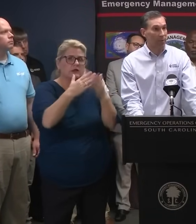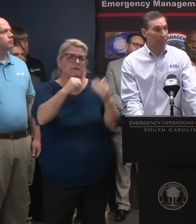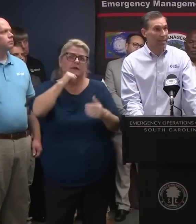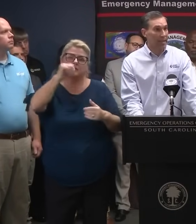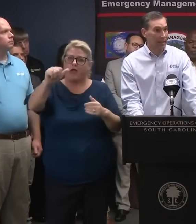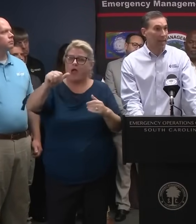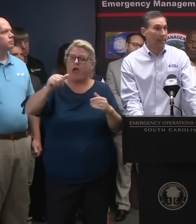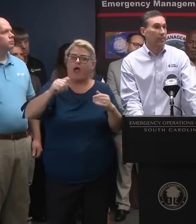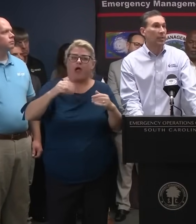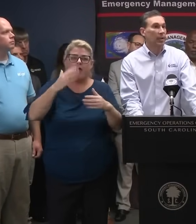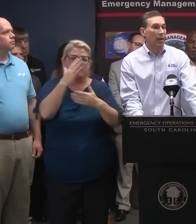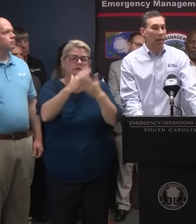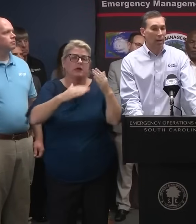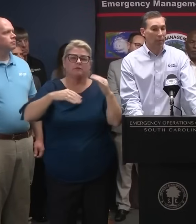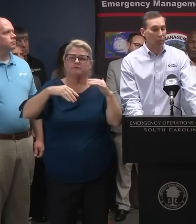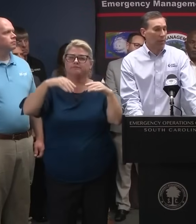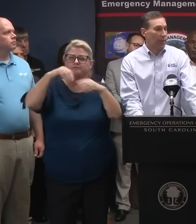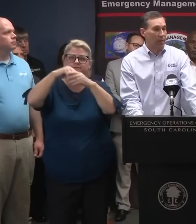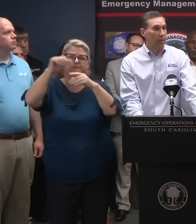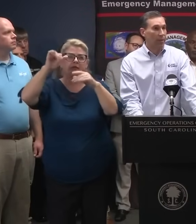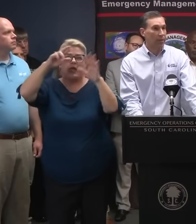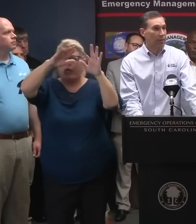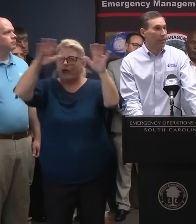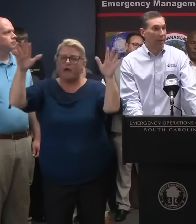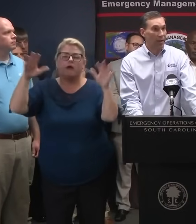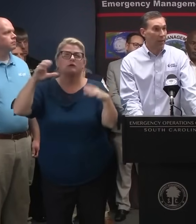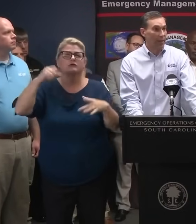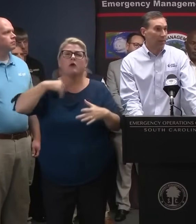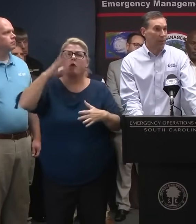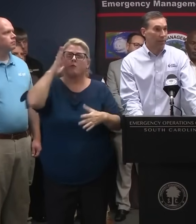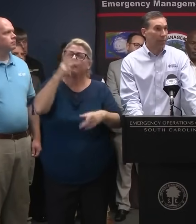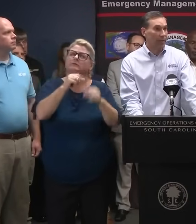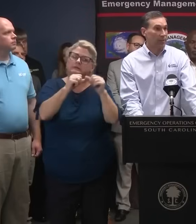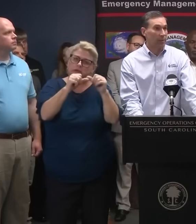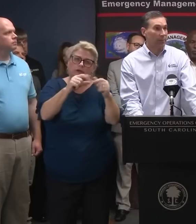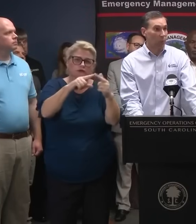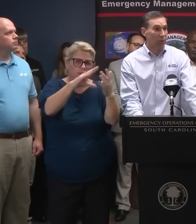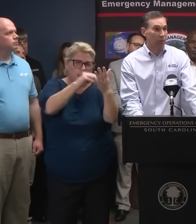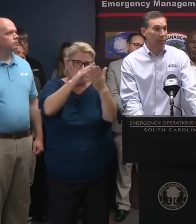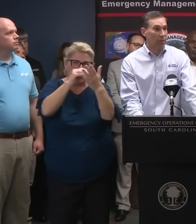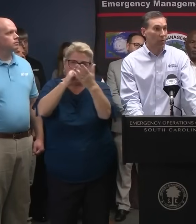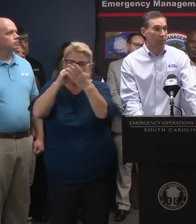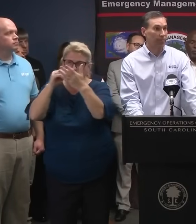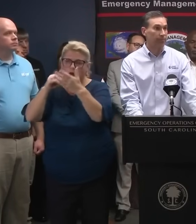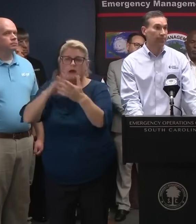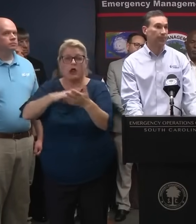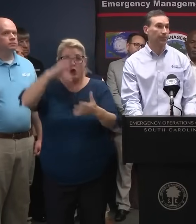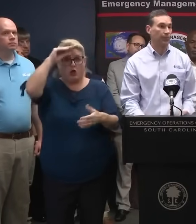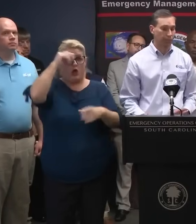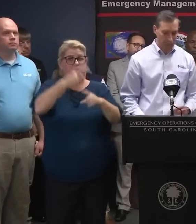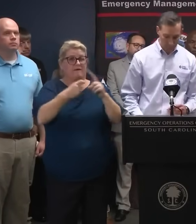built up over many decades. But we'll continue to evaluate and learn as we will from this storm.